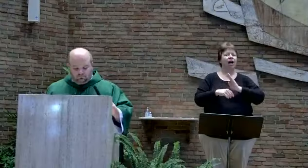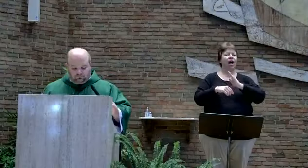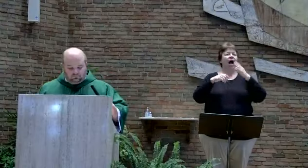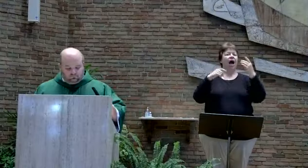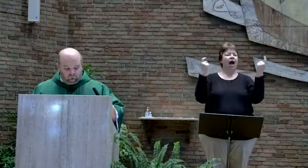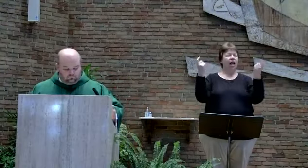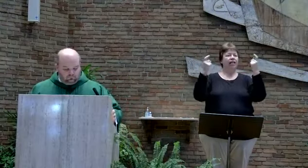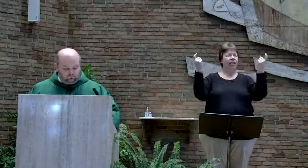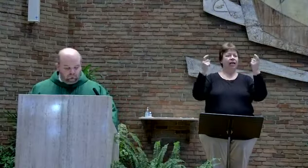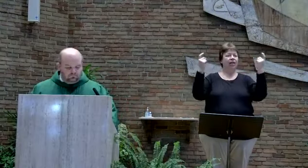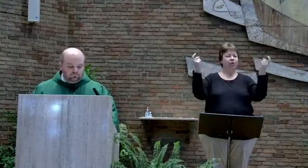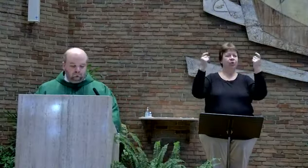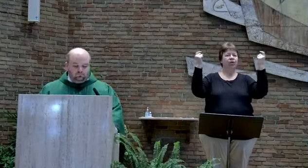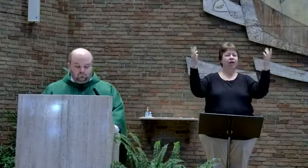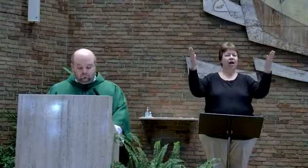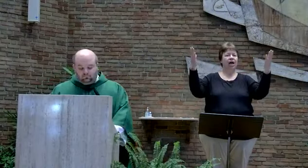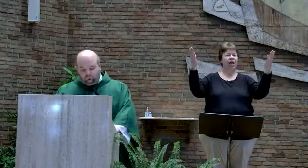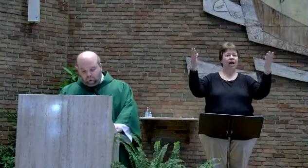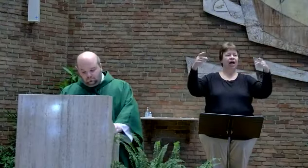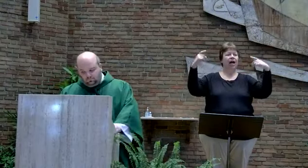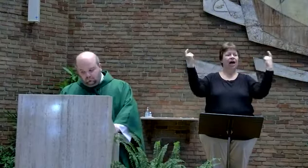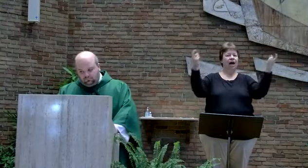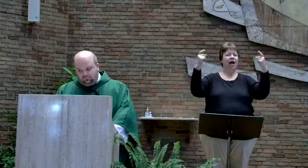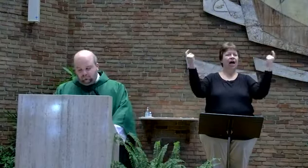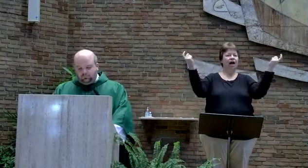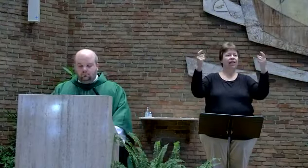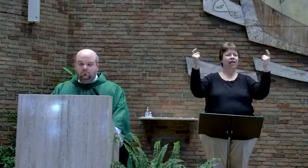life. Alleluia,